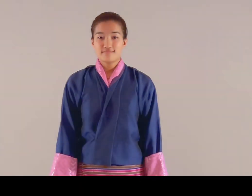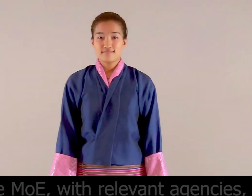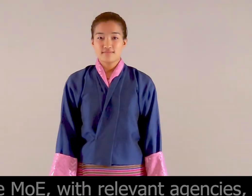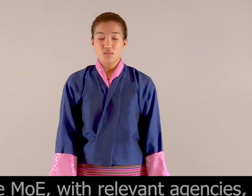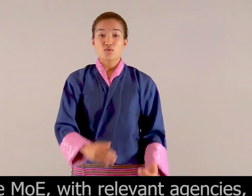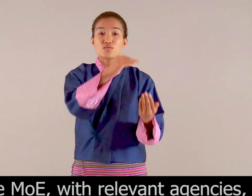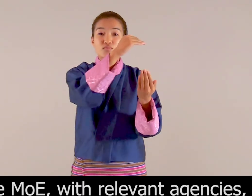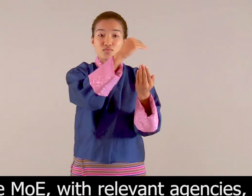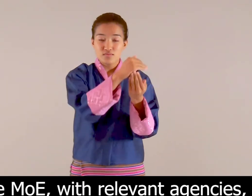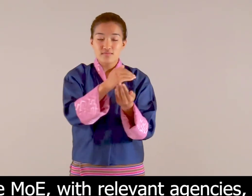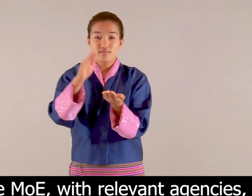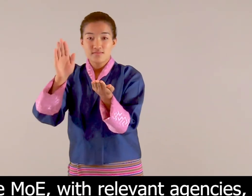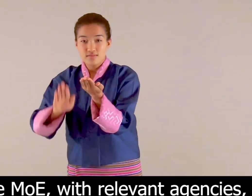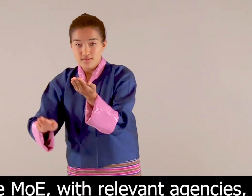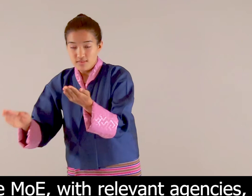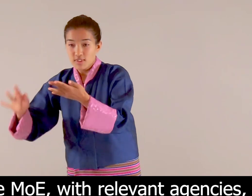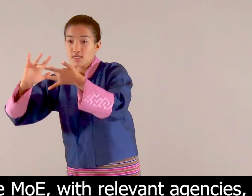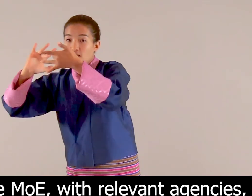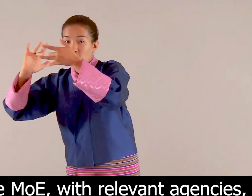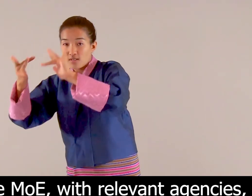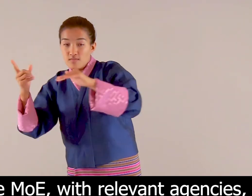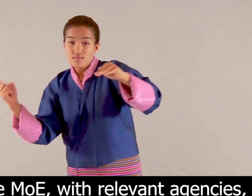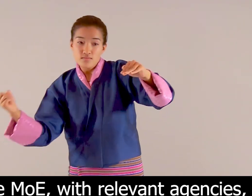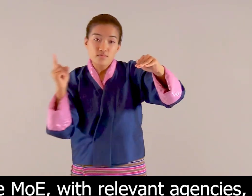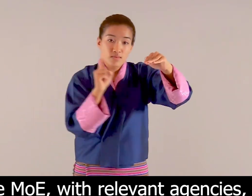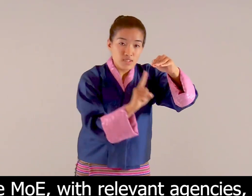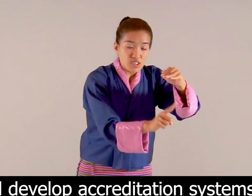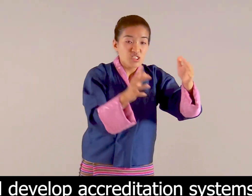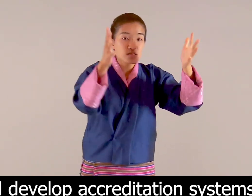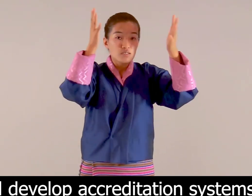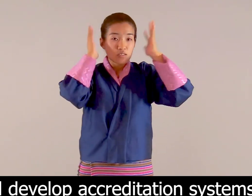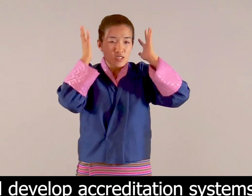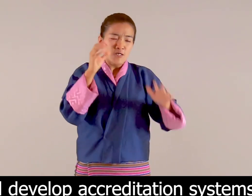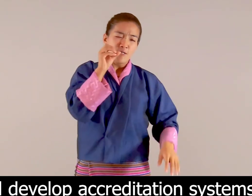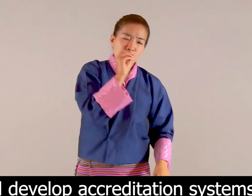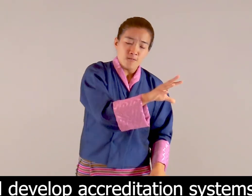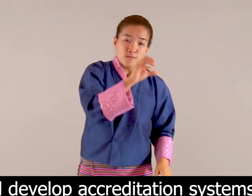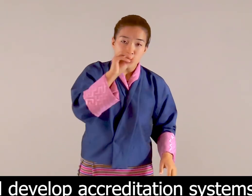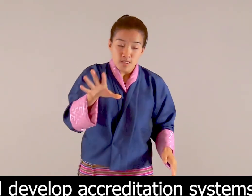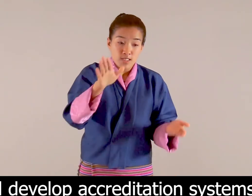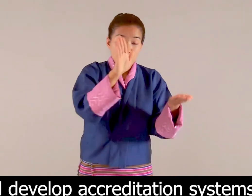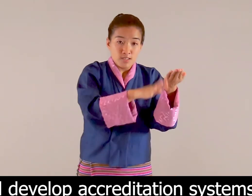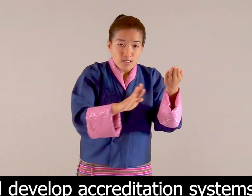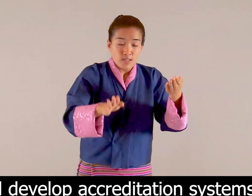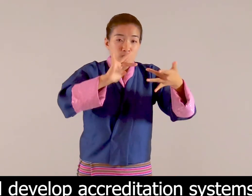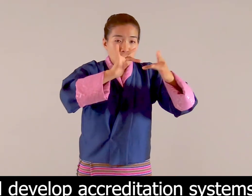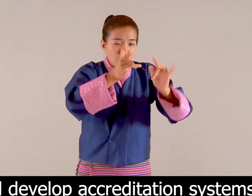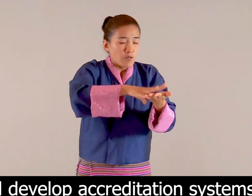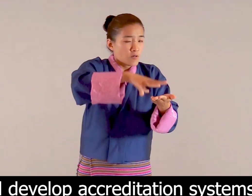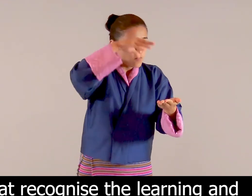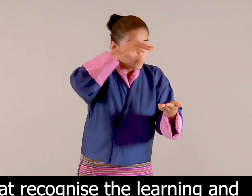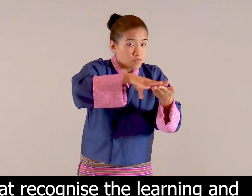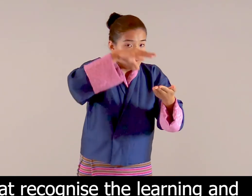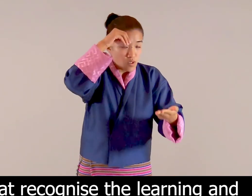The Ministry of Education with relevant agencies shall develop accreditation system